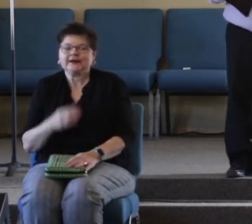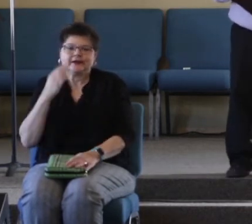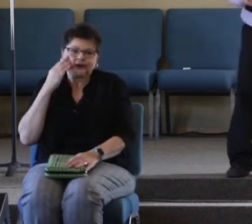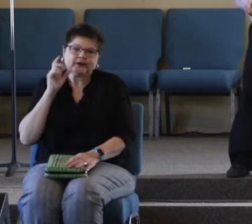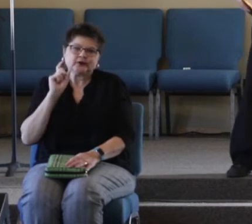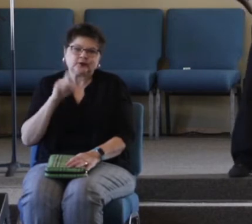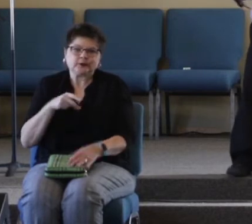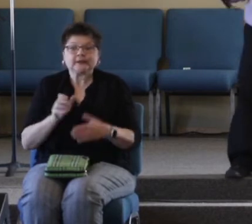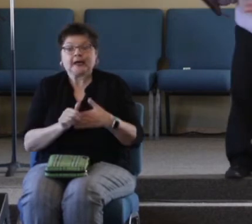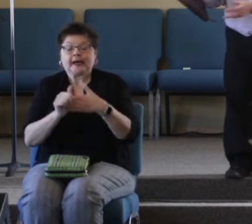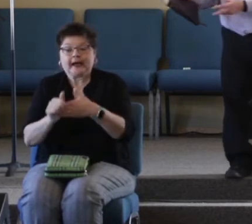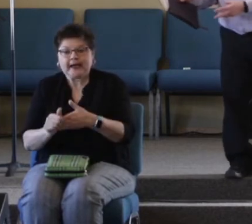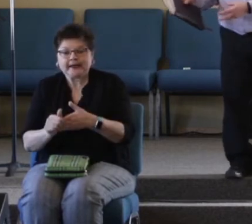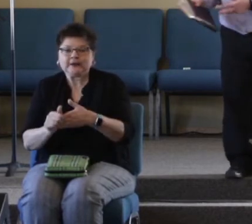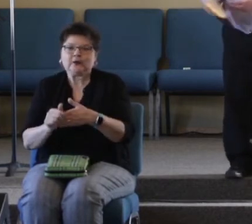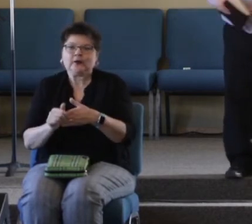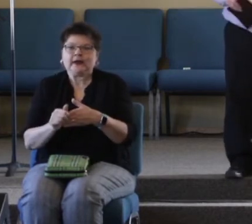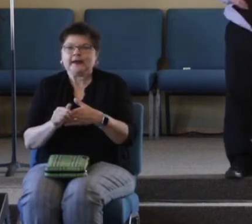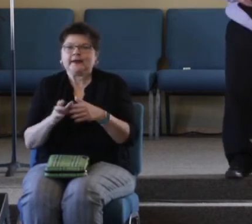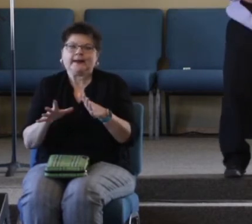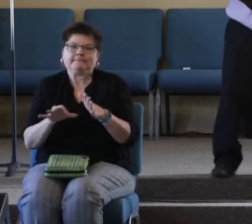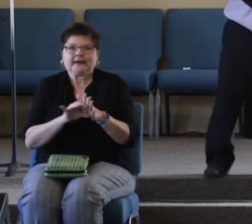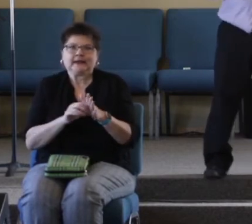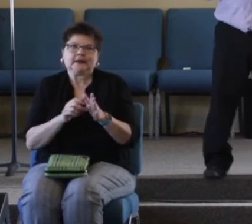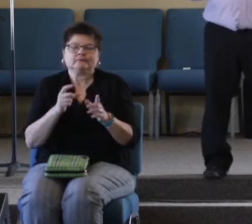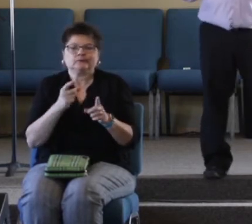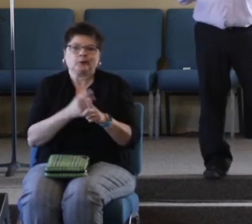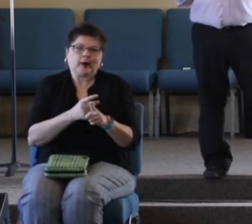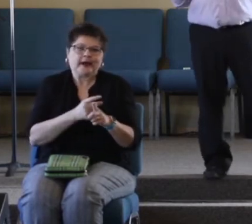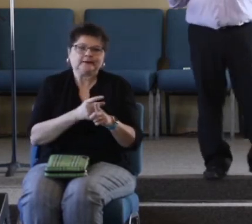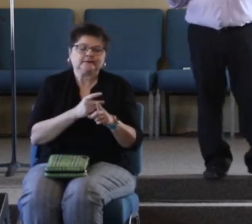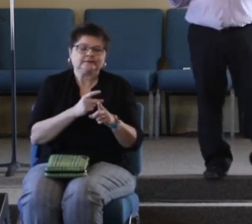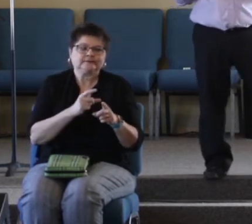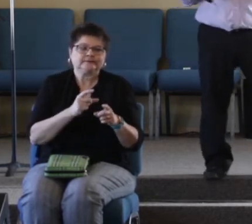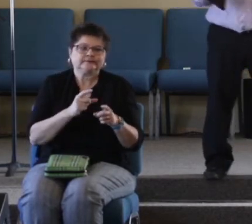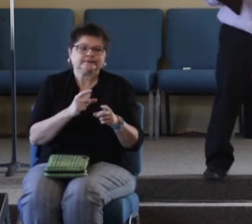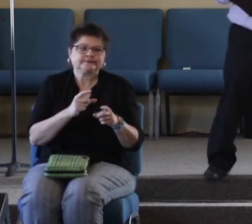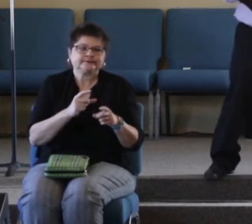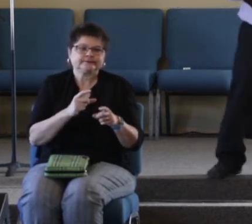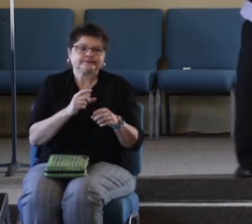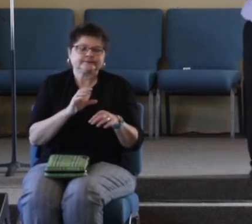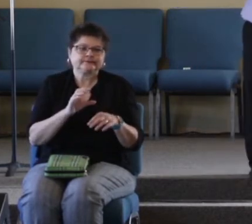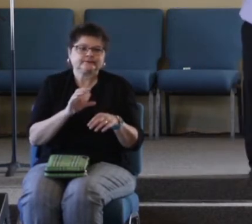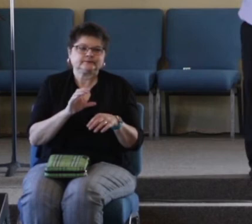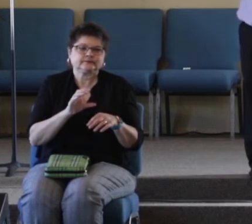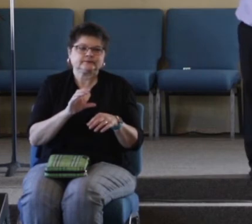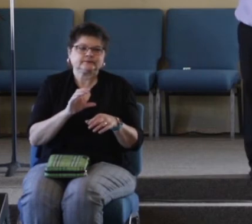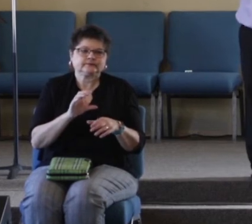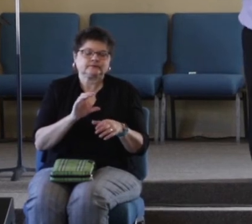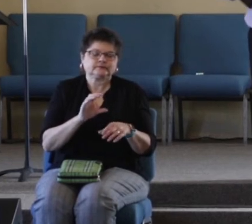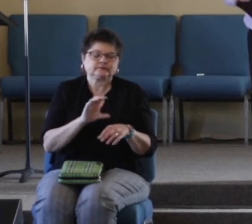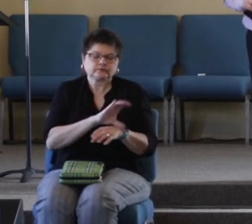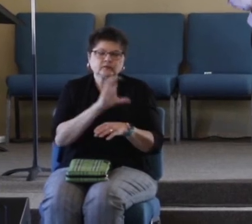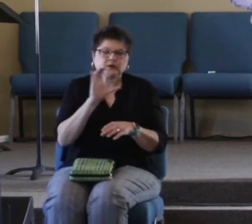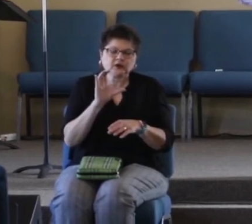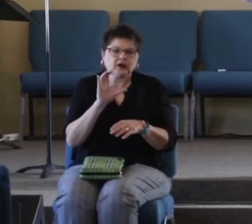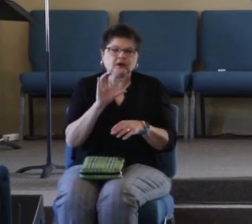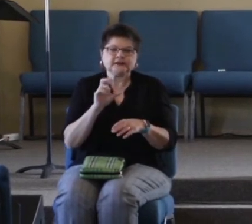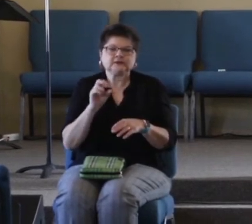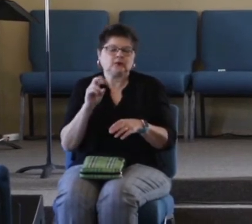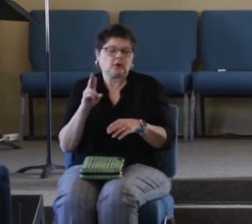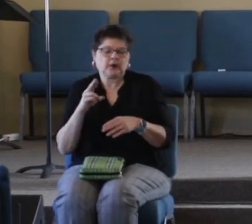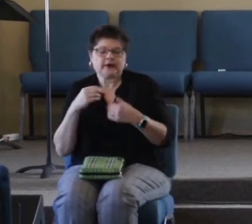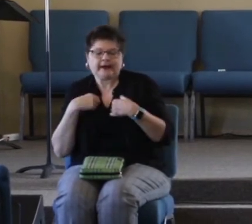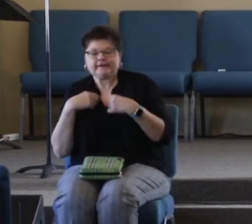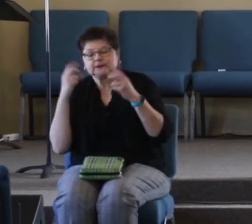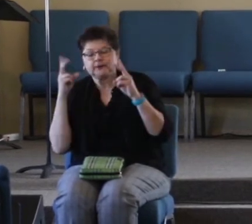supposed to guide you into going, picking the right college and finding yourself and all that kind of stuff. Or you're having some issues, and so you go to